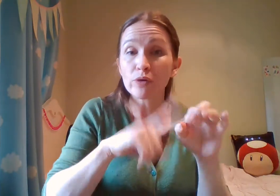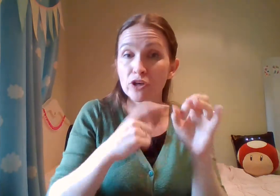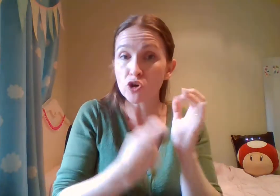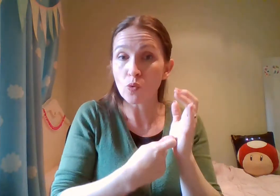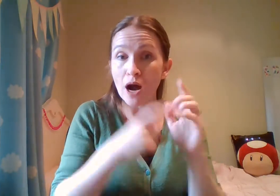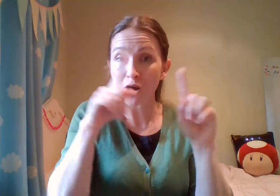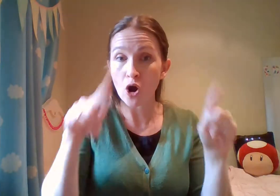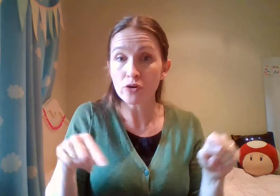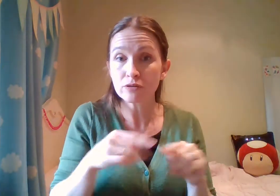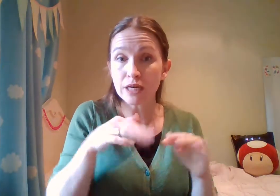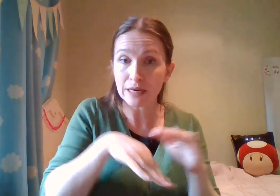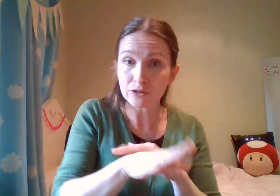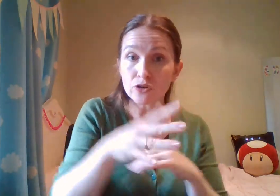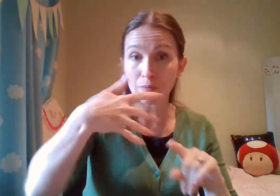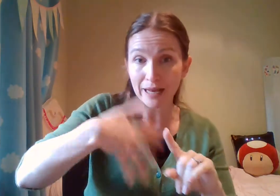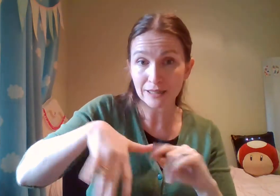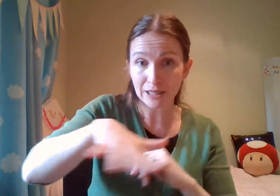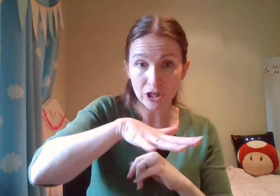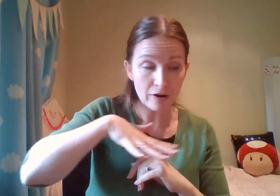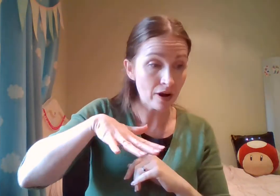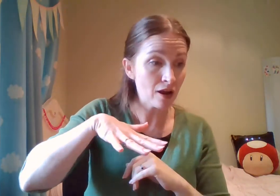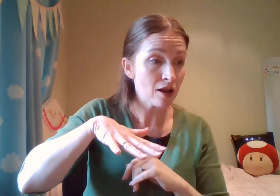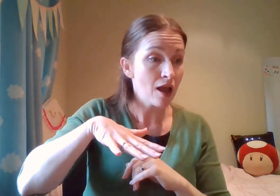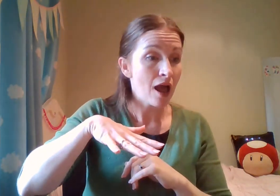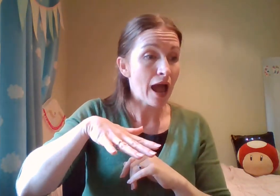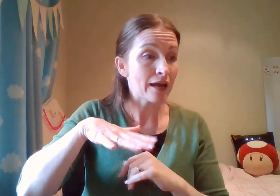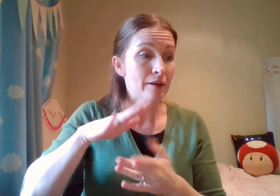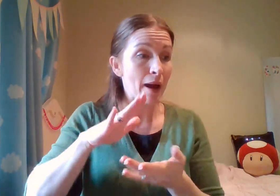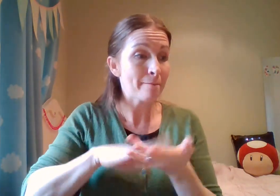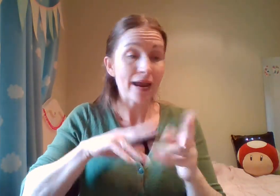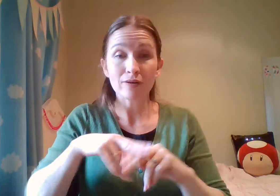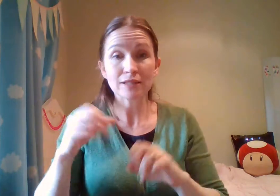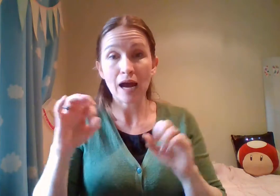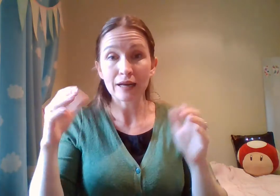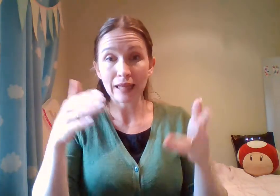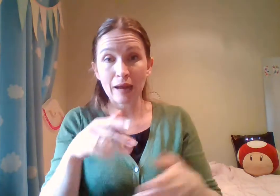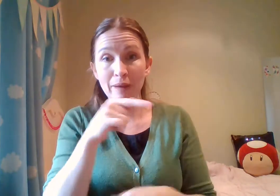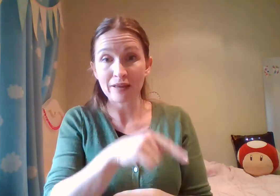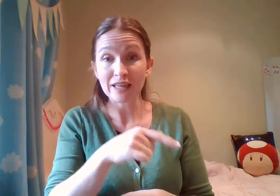a QR code into the backstage area, and parents aren't allowed back there. So if